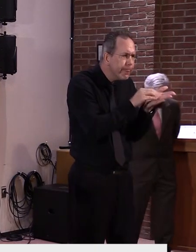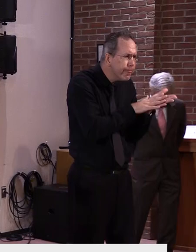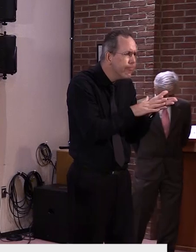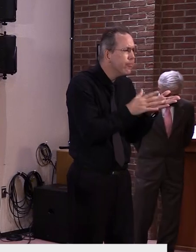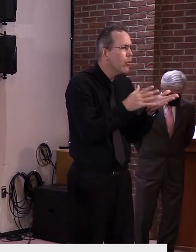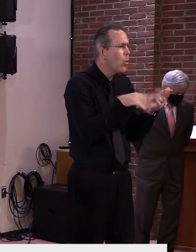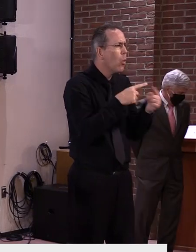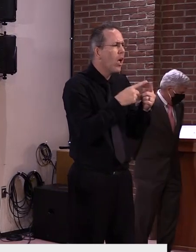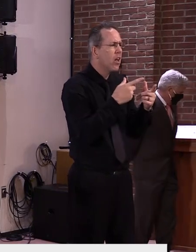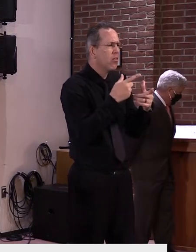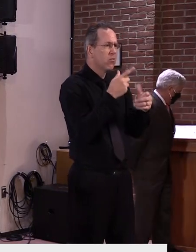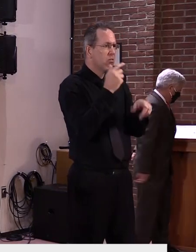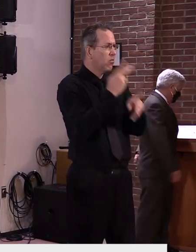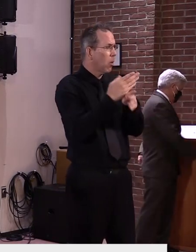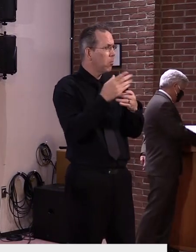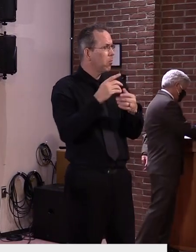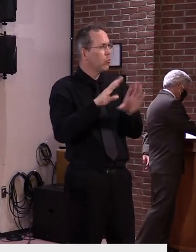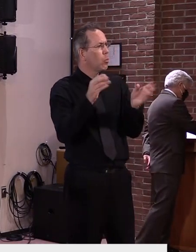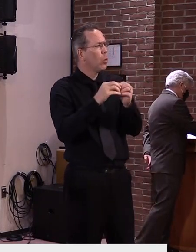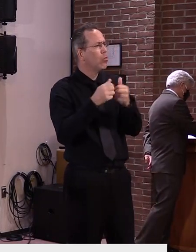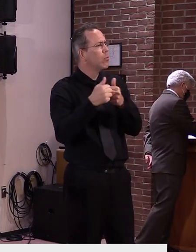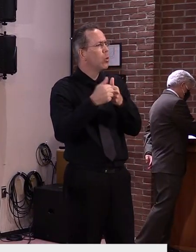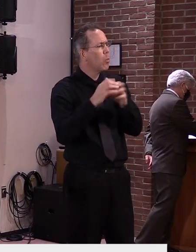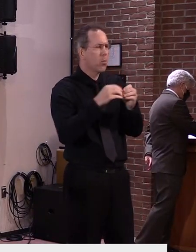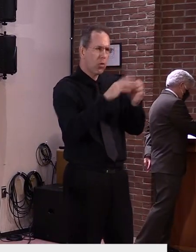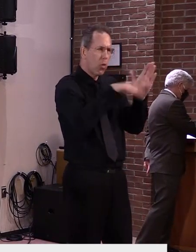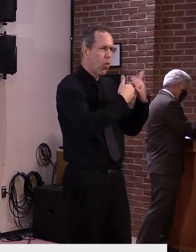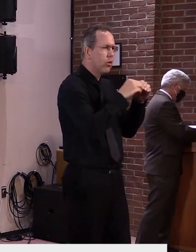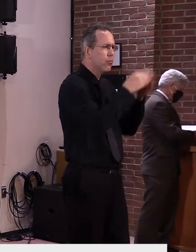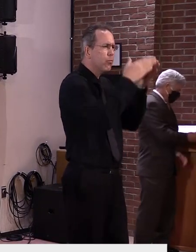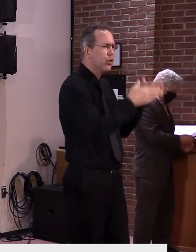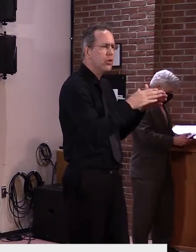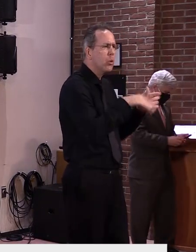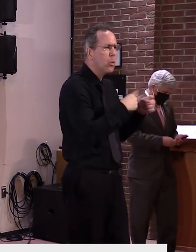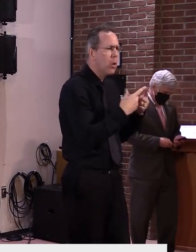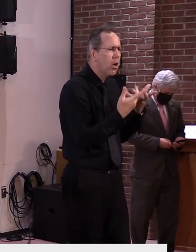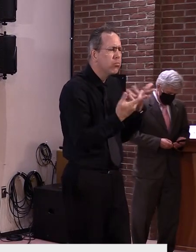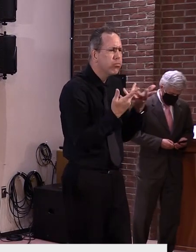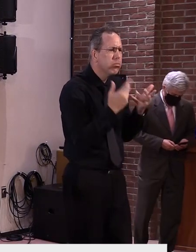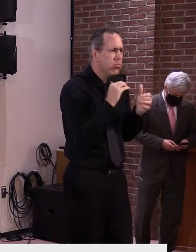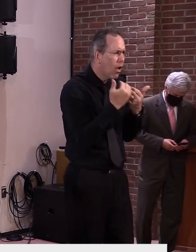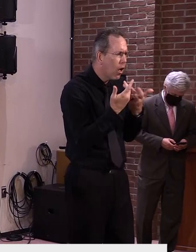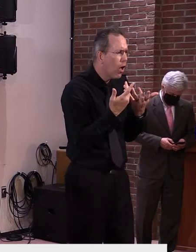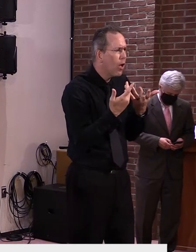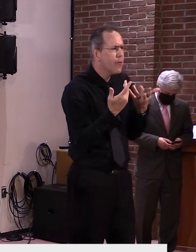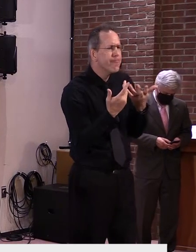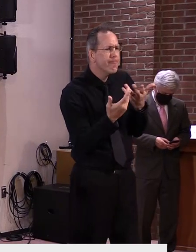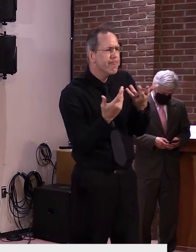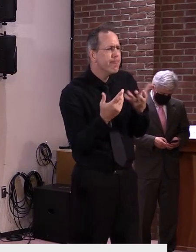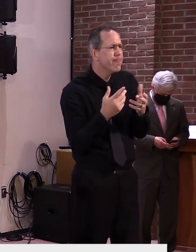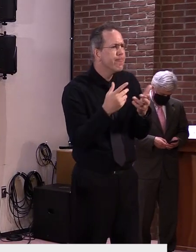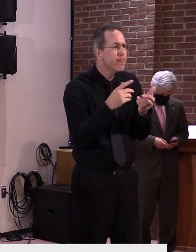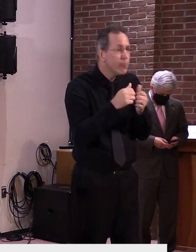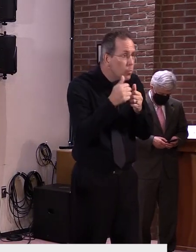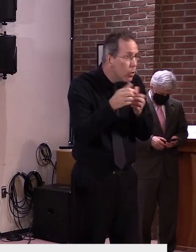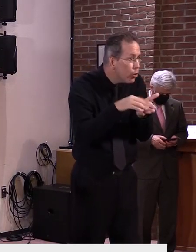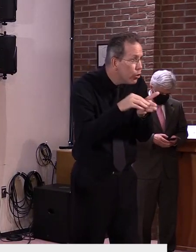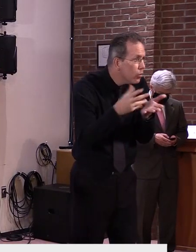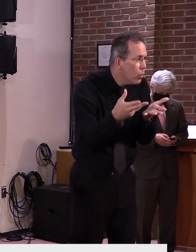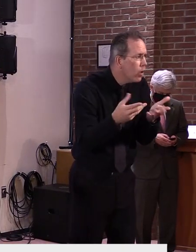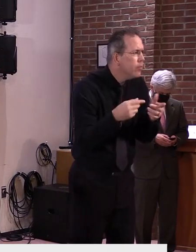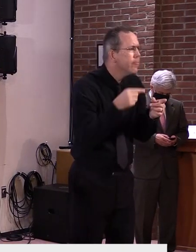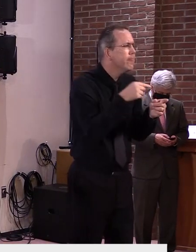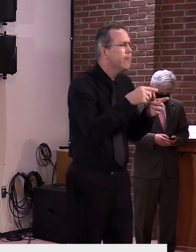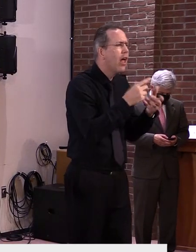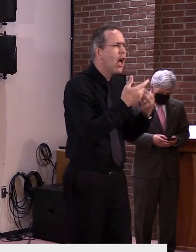remote learning can best be utilized to maximize student outcomes? I know there are a number of parents, you know, besides the child care issues, are